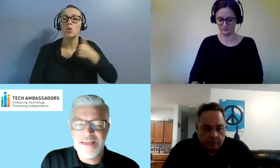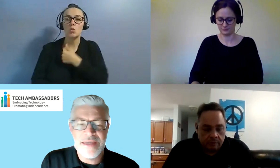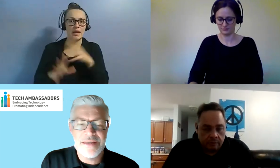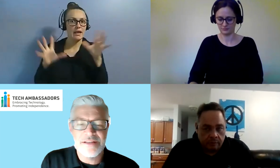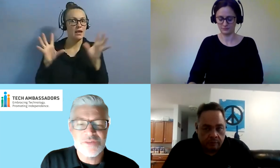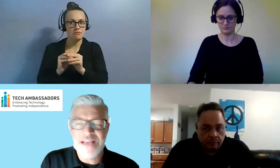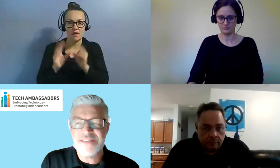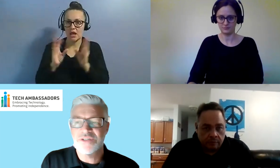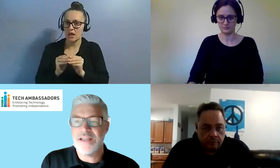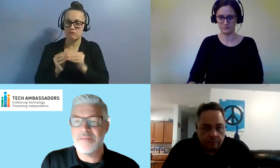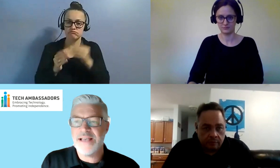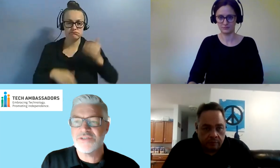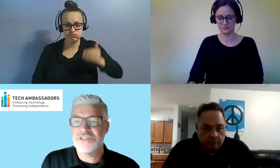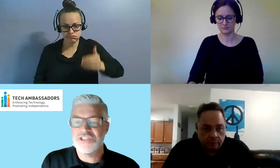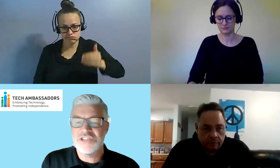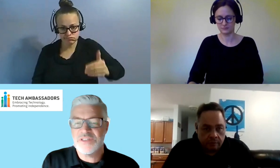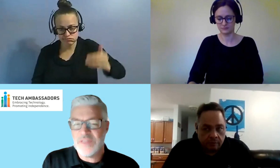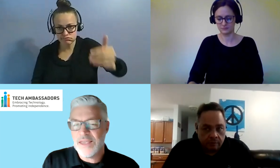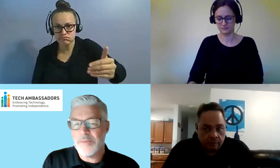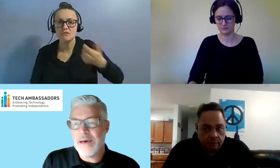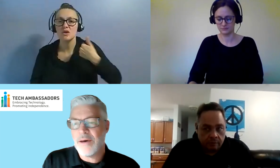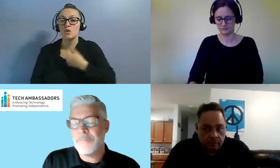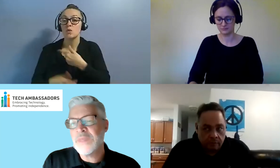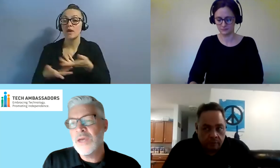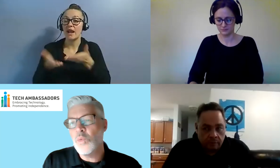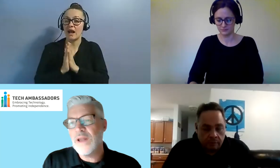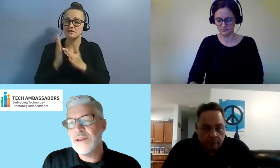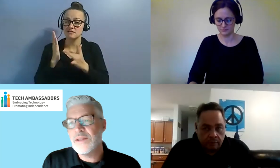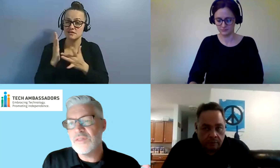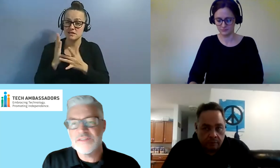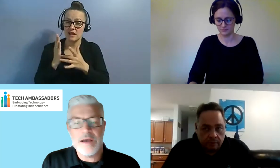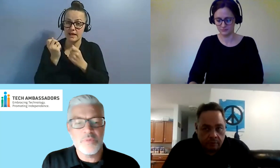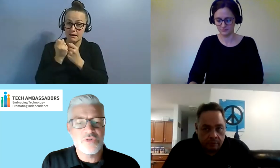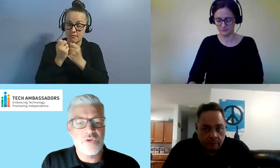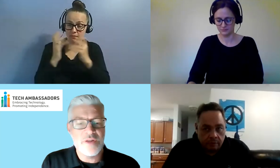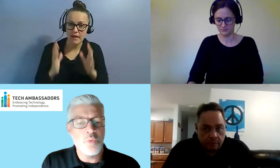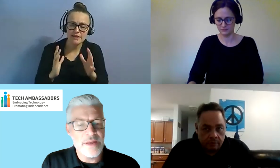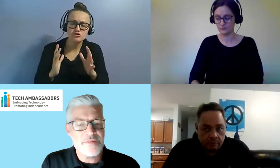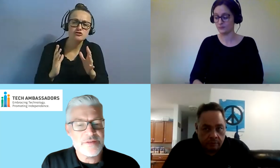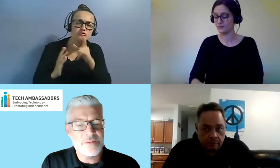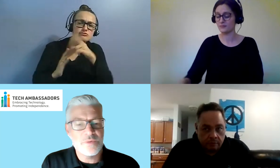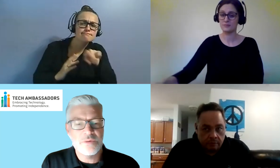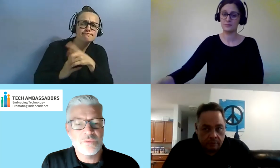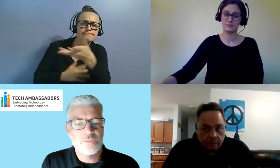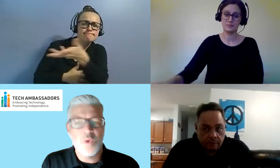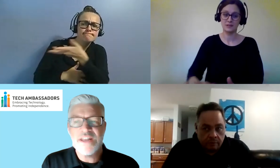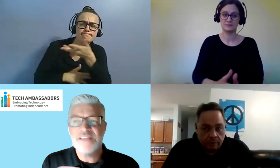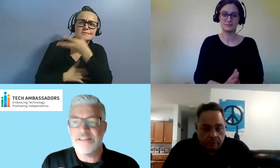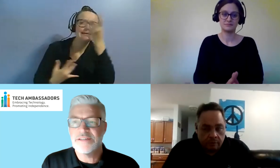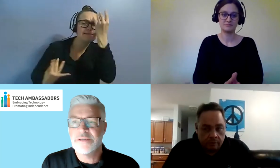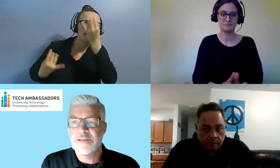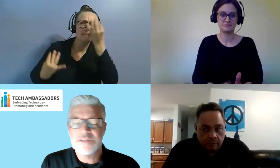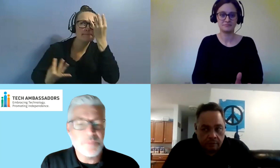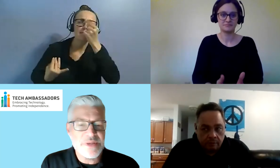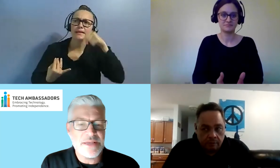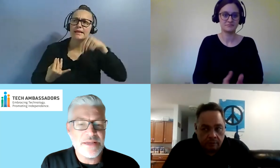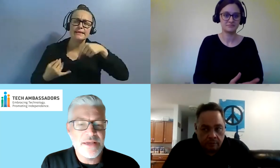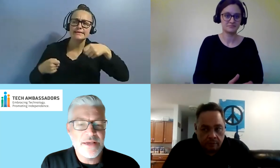things. And so we asked our tech ambassadors to just think about what this opportunity was. What is it to